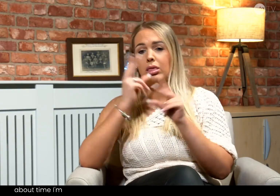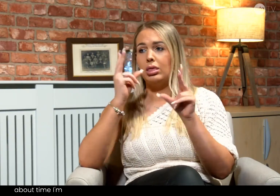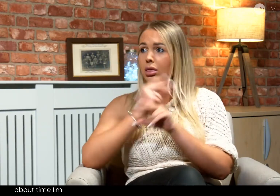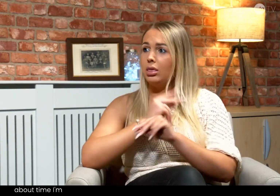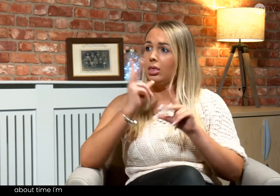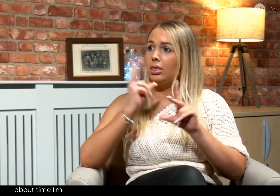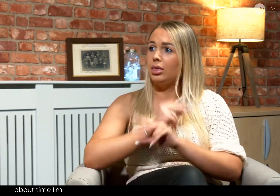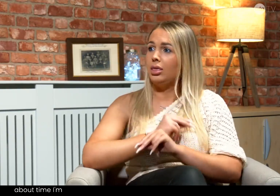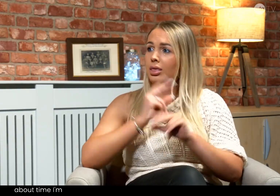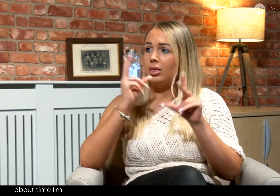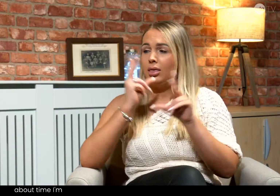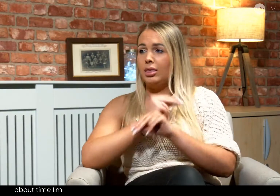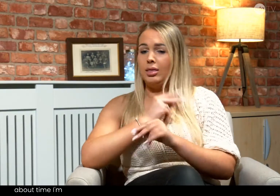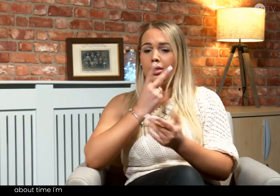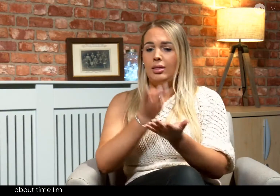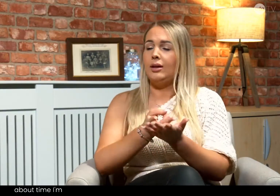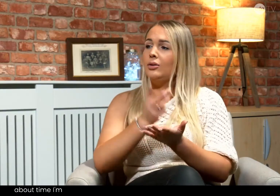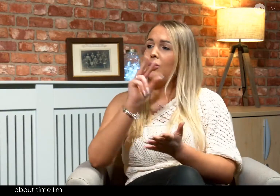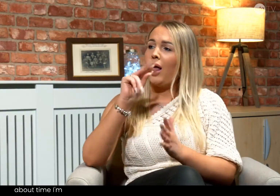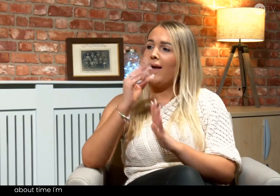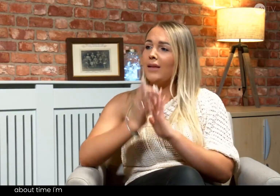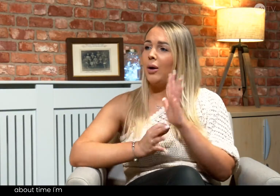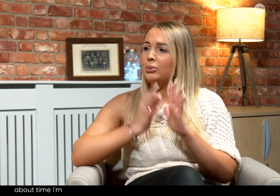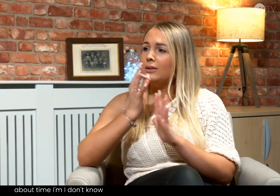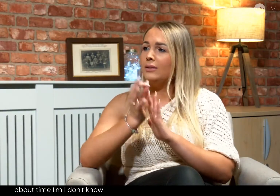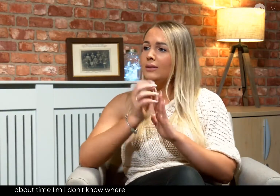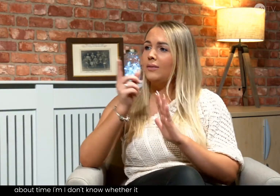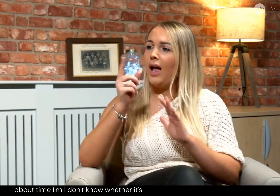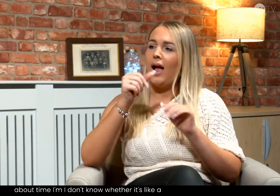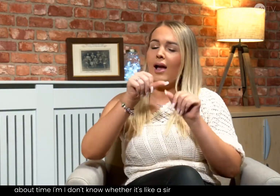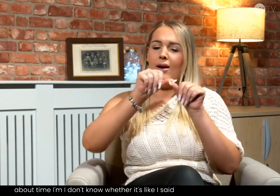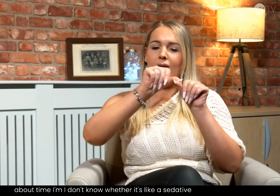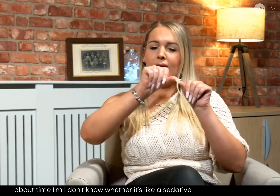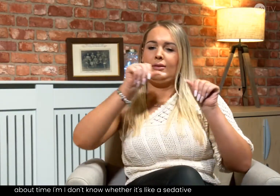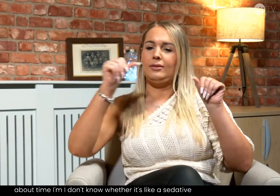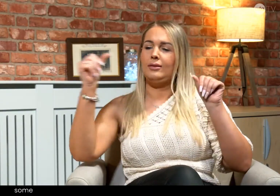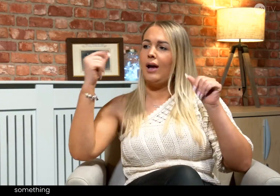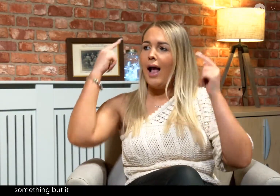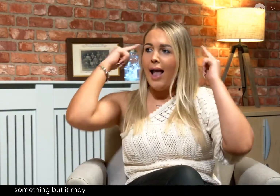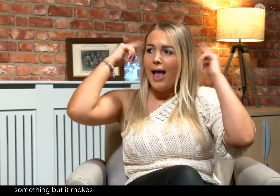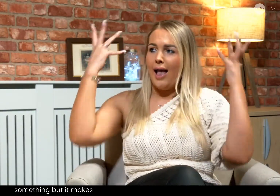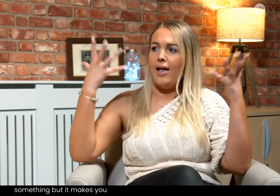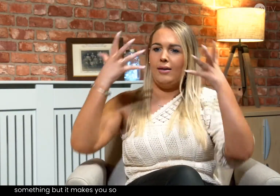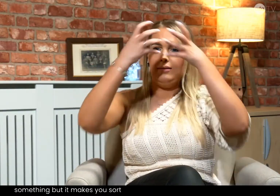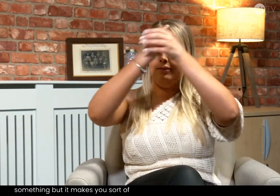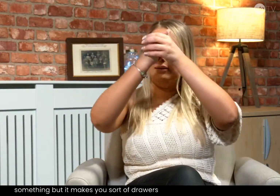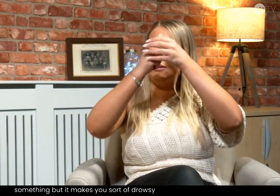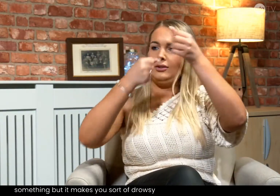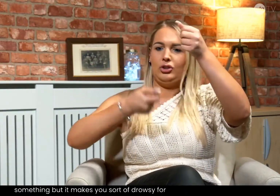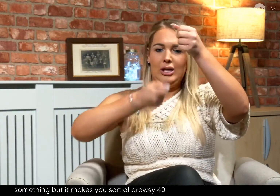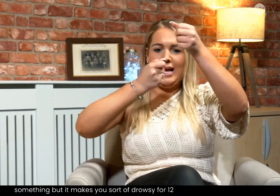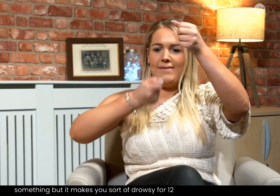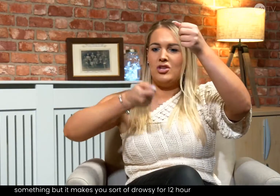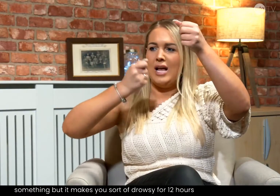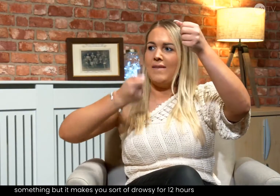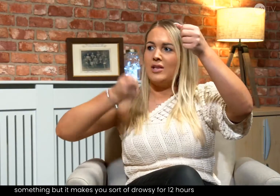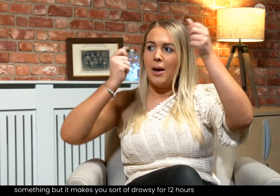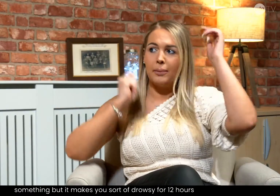So they gave you, I don't know whether it was like a sedative or something, but it makes you sort of drowsy for 12 hours. And they take